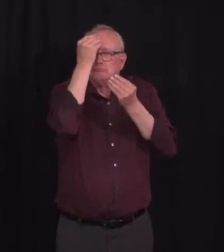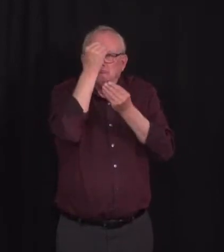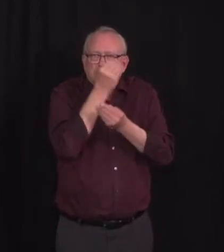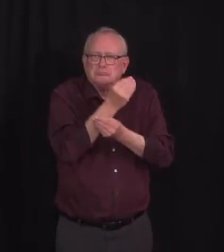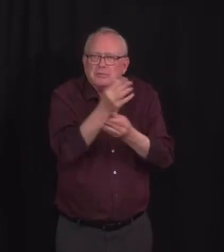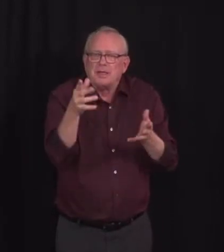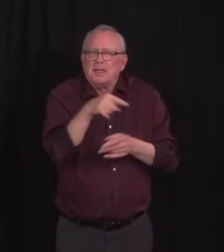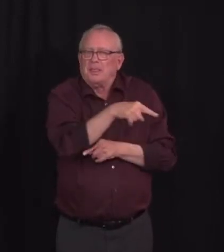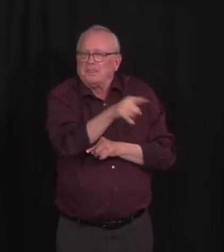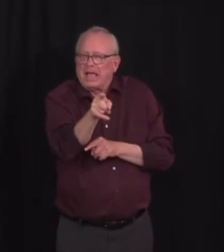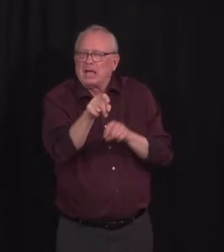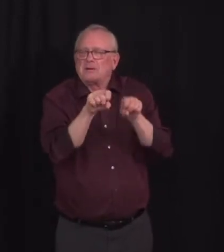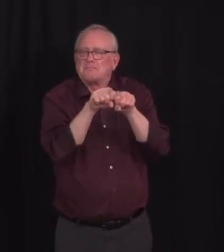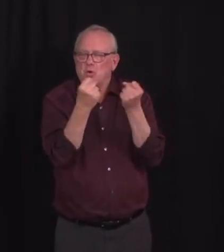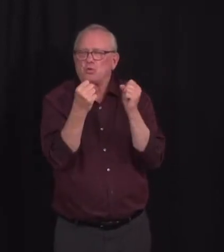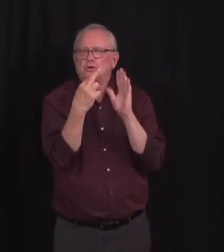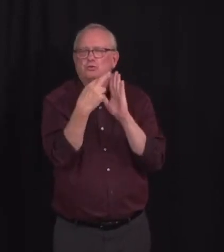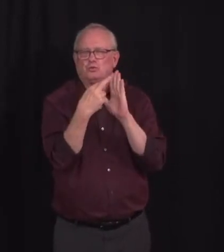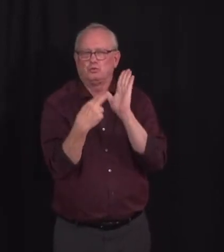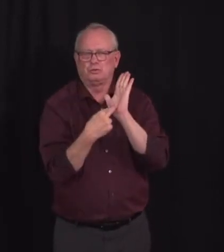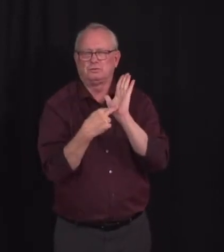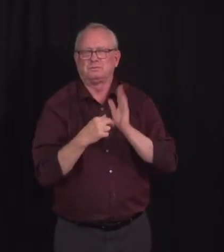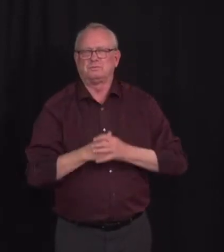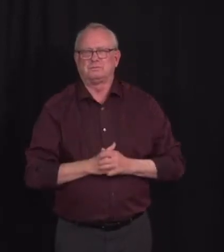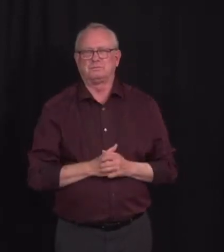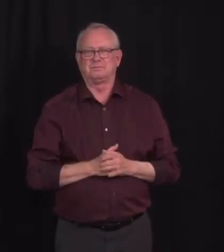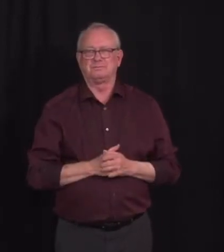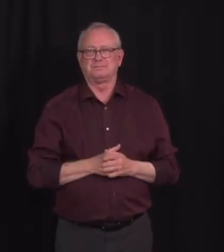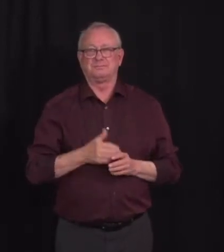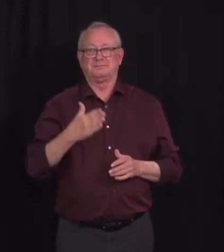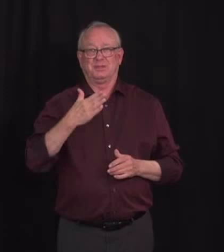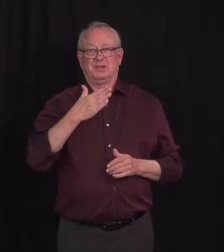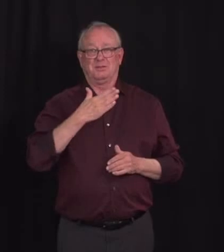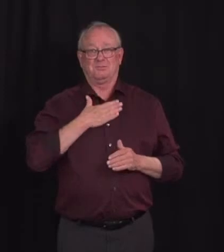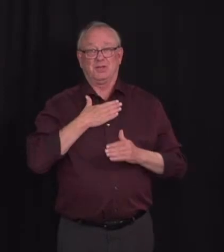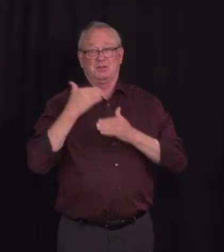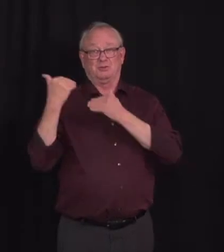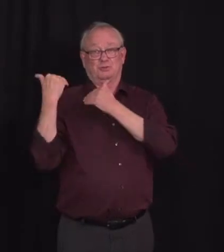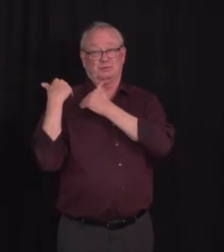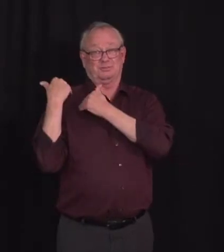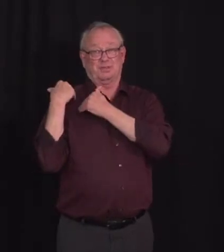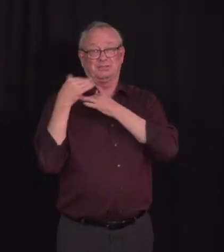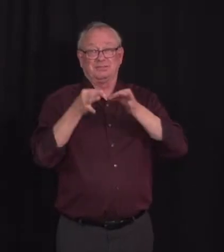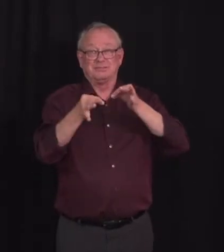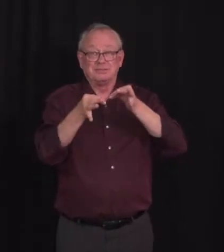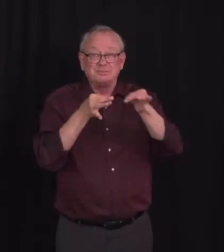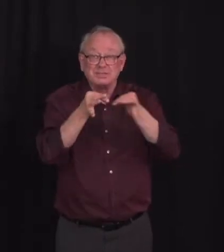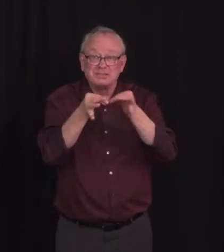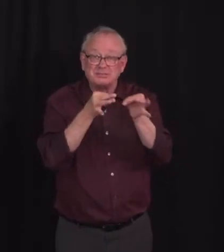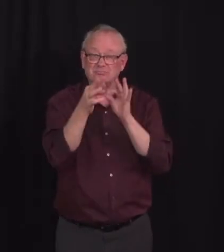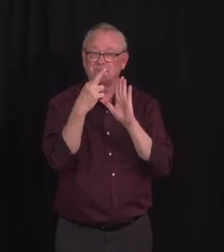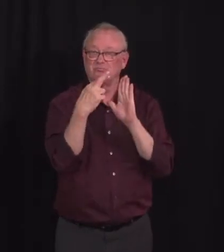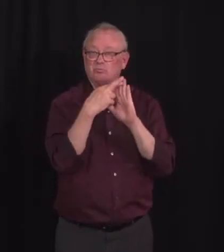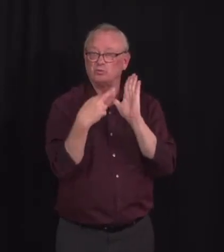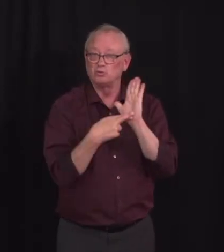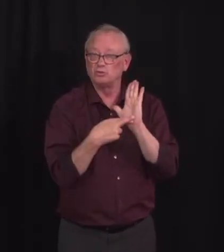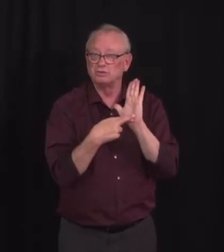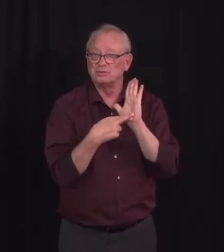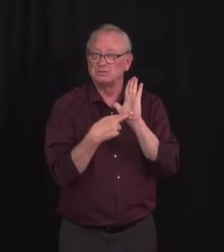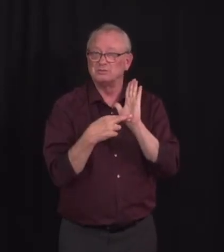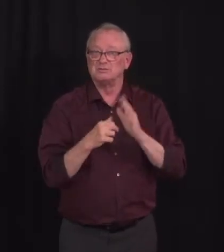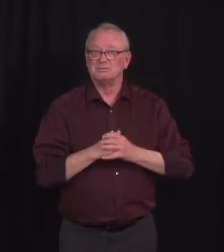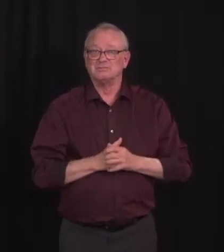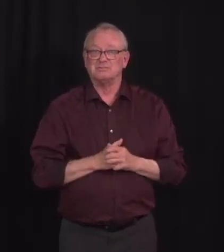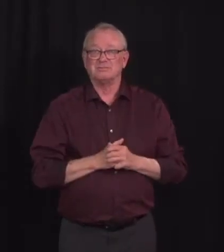Again, it's my job to make sure that people know the rules and the perspective in those